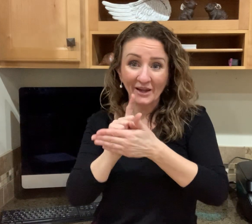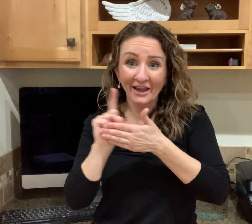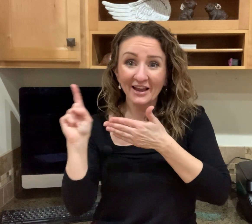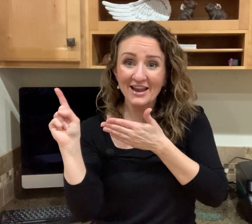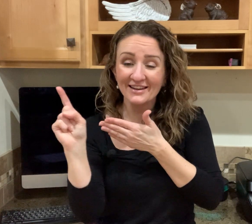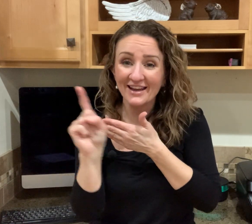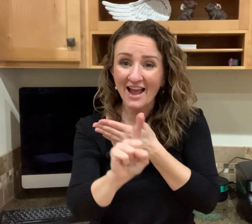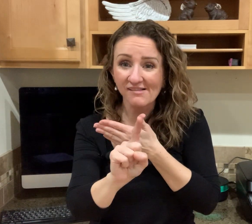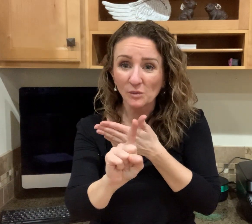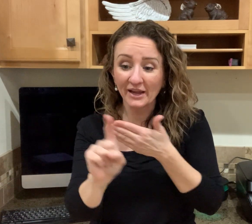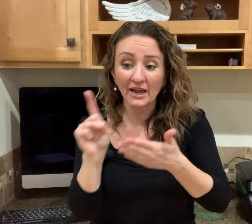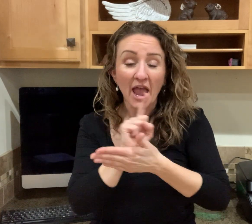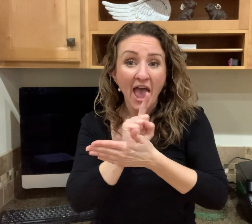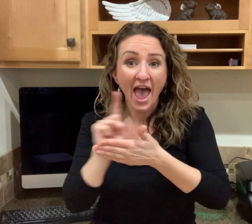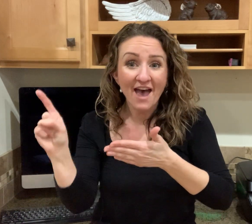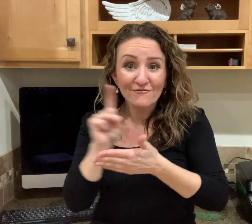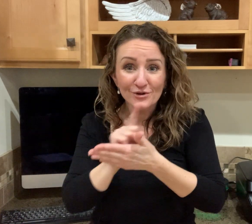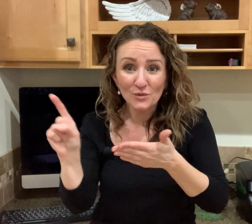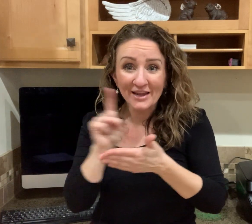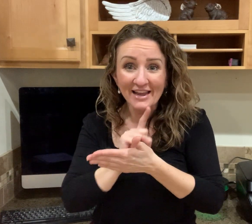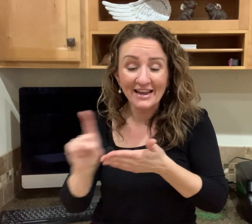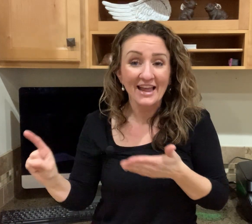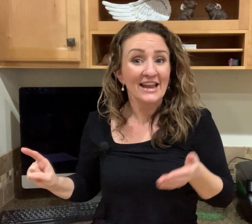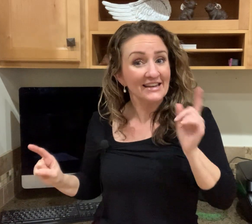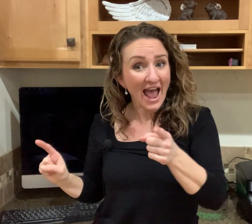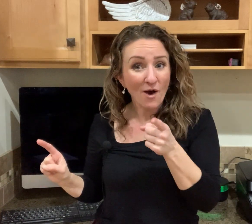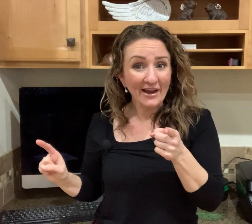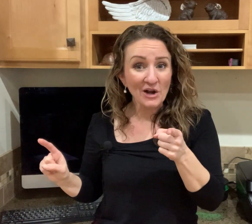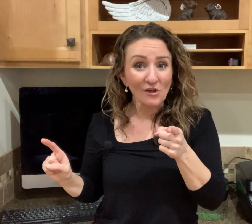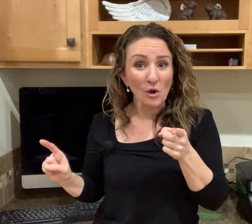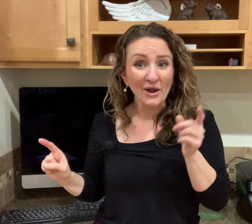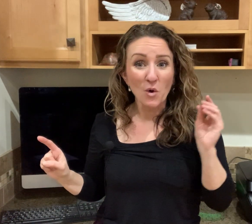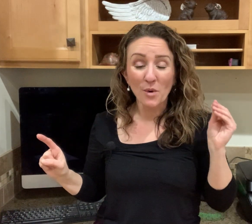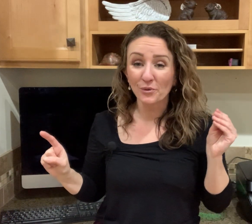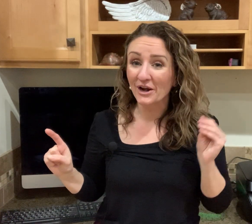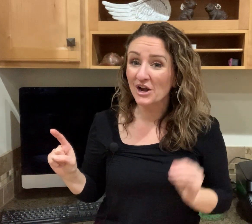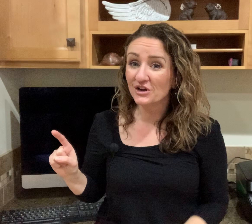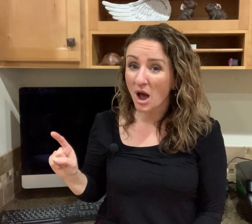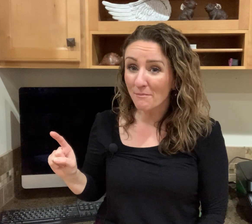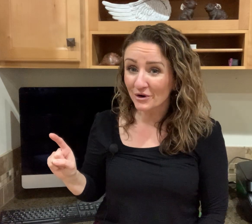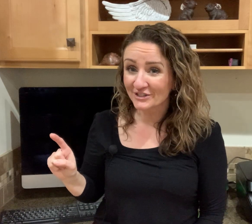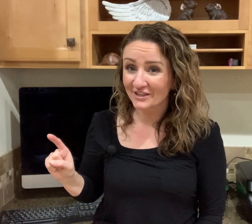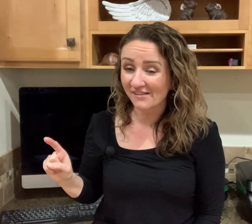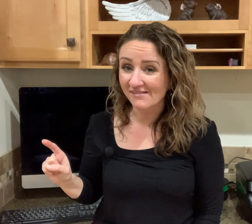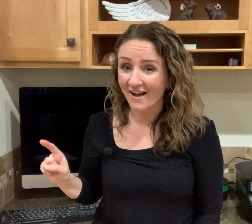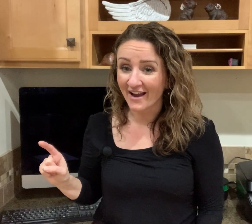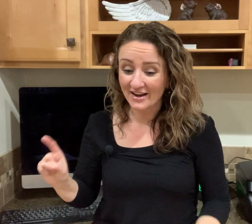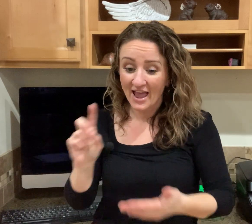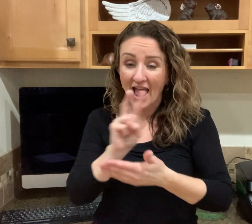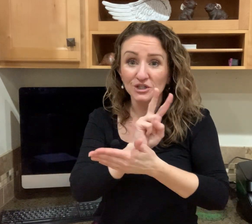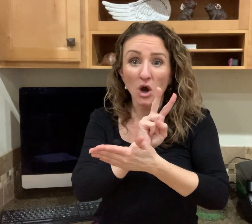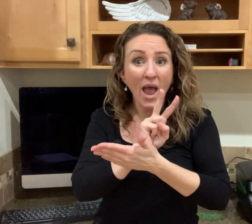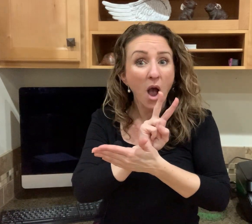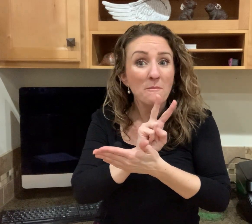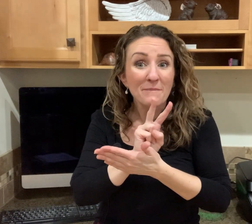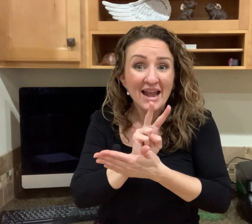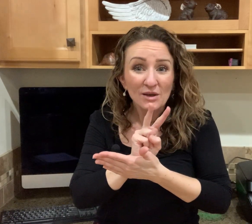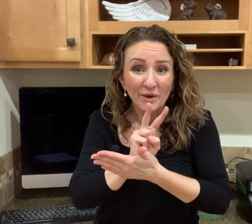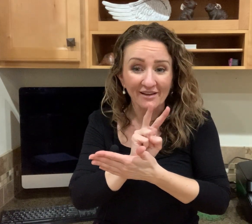week, next week, every week. Now I can also incorporate a number into this sign and show how many weeks.